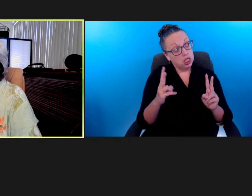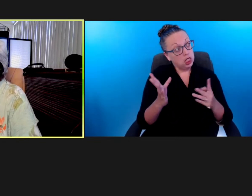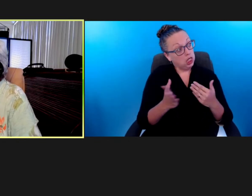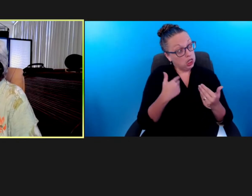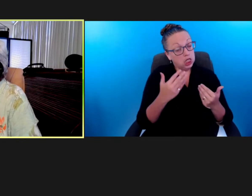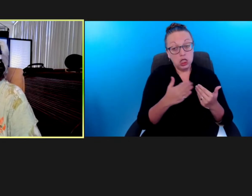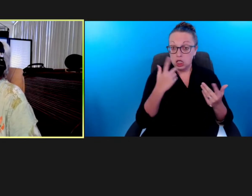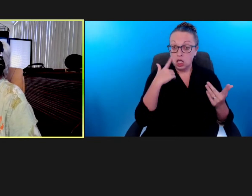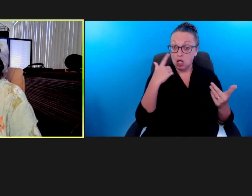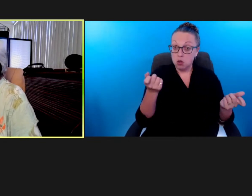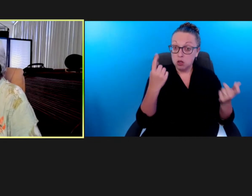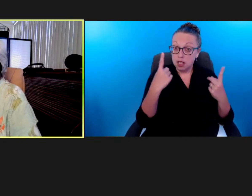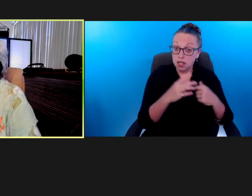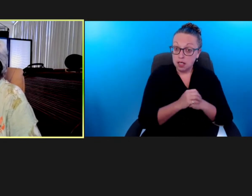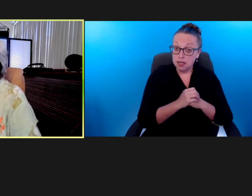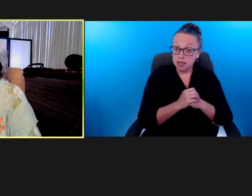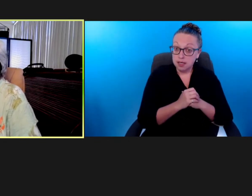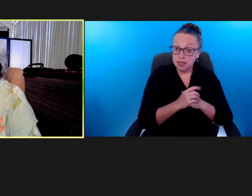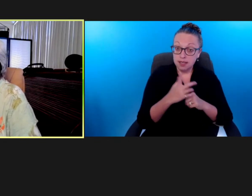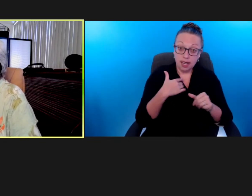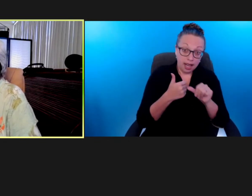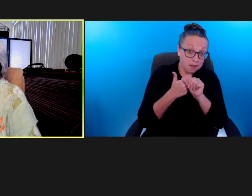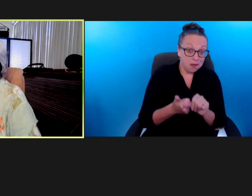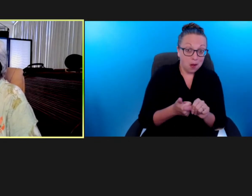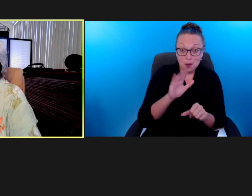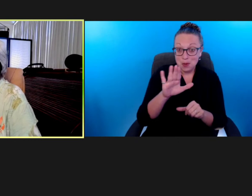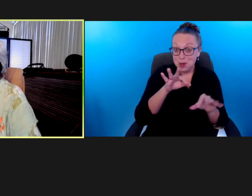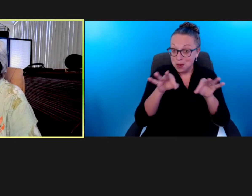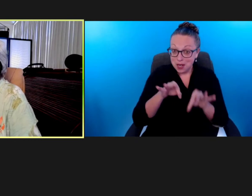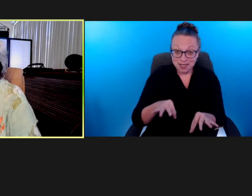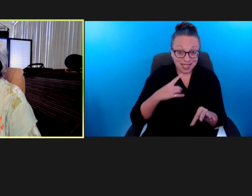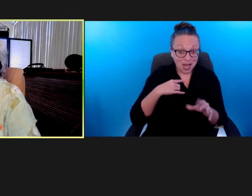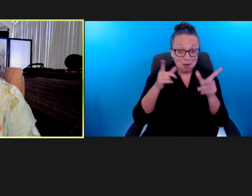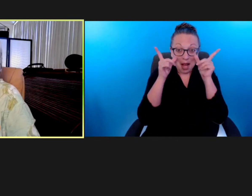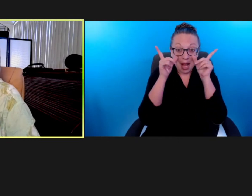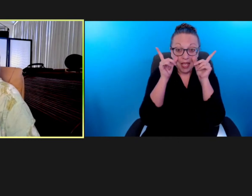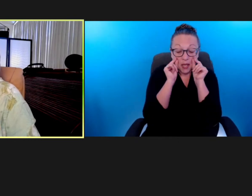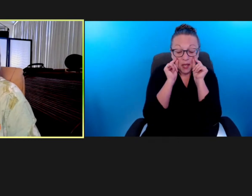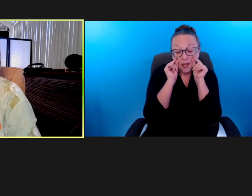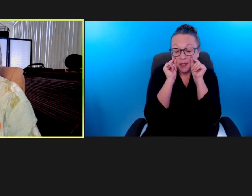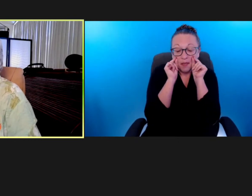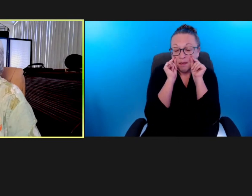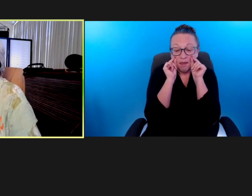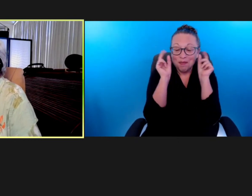easily understood. Good. I followed your directions. I had my eyes closed.